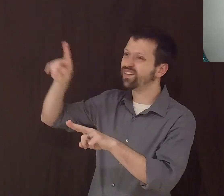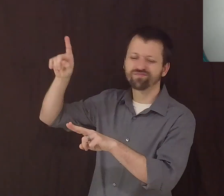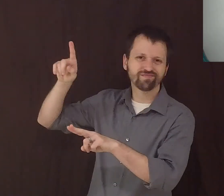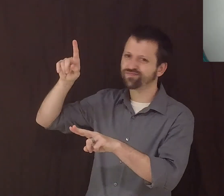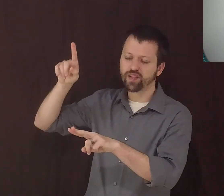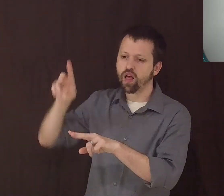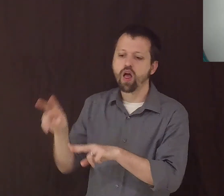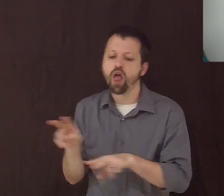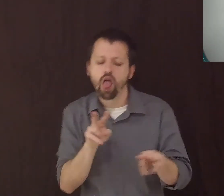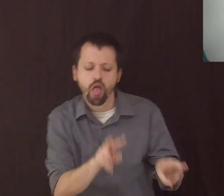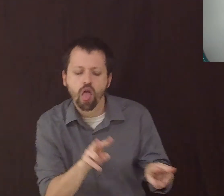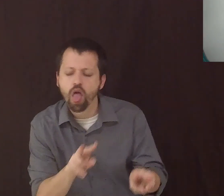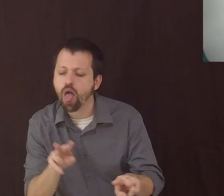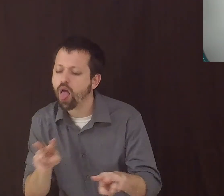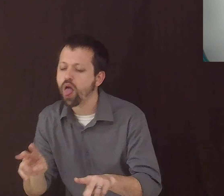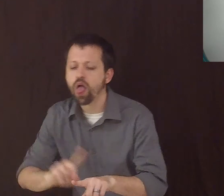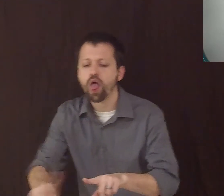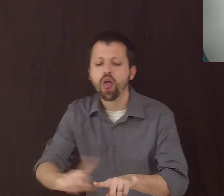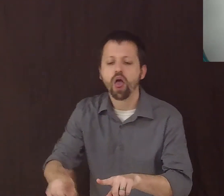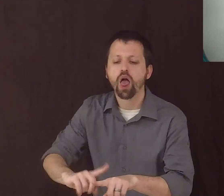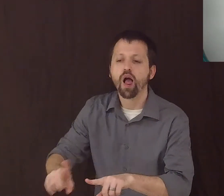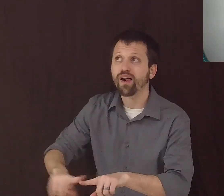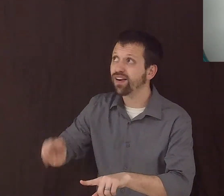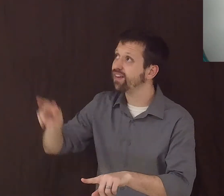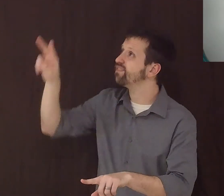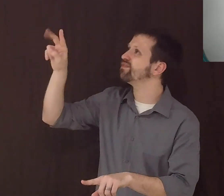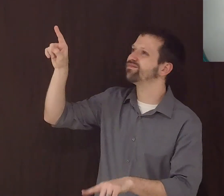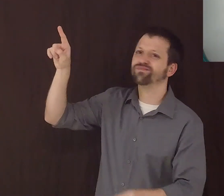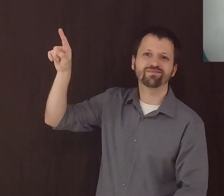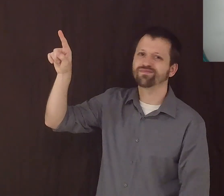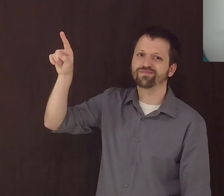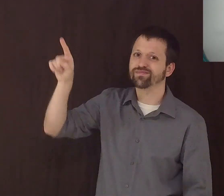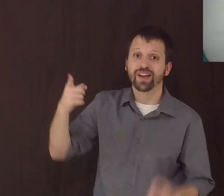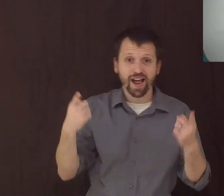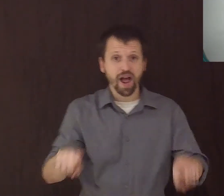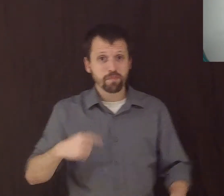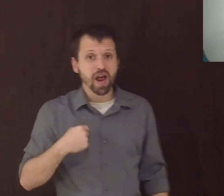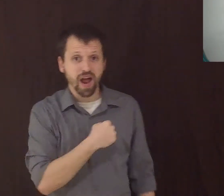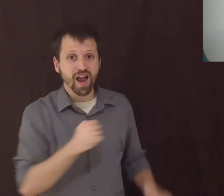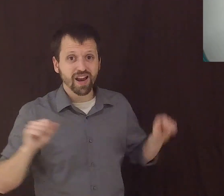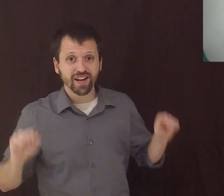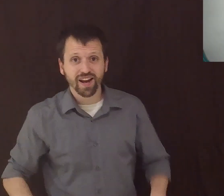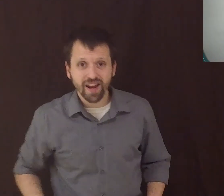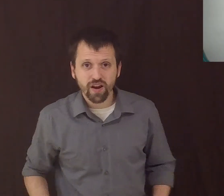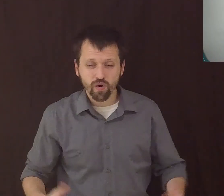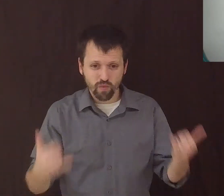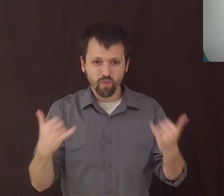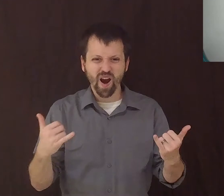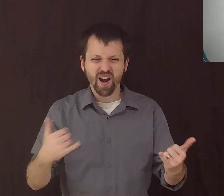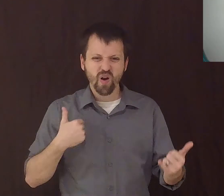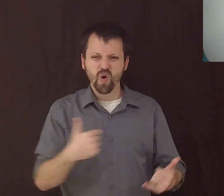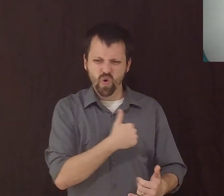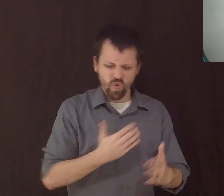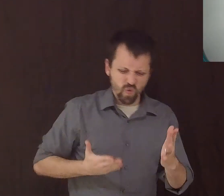eyes on other things, as we just read. And that can happen to all of us. You know, right now we're going through this virus thing, you know,